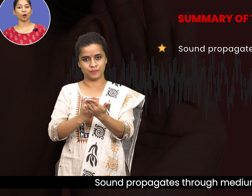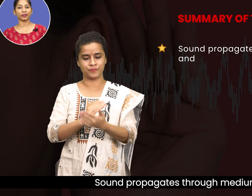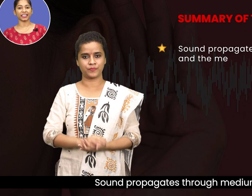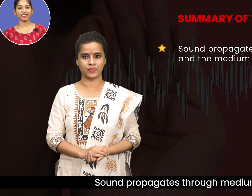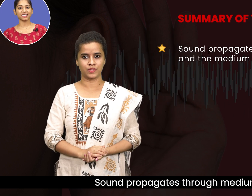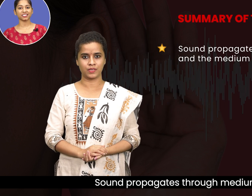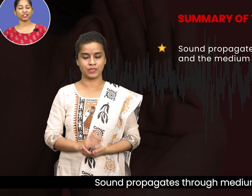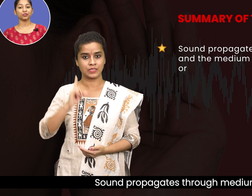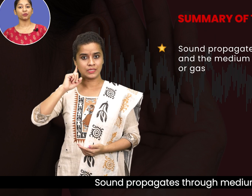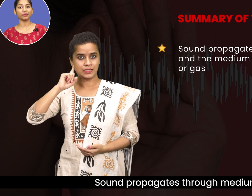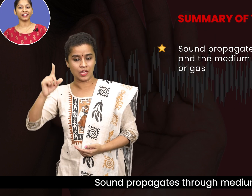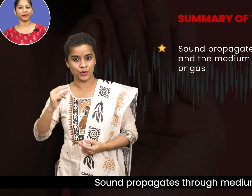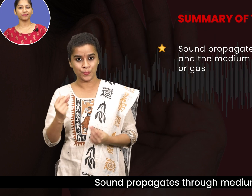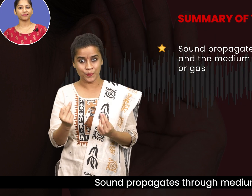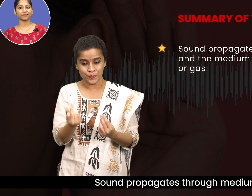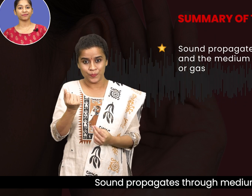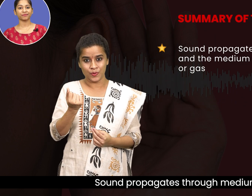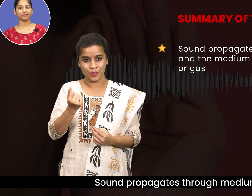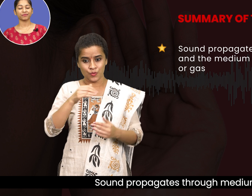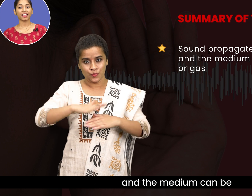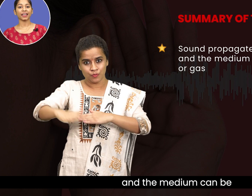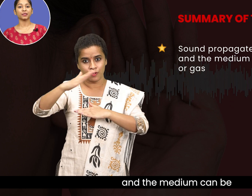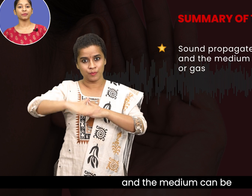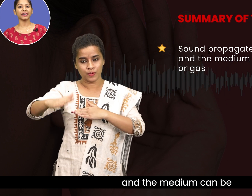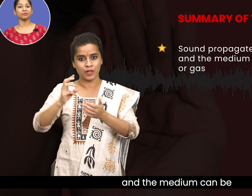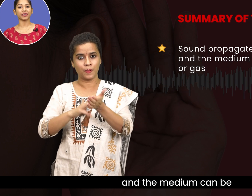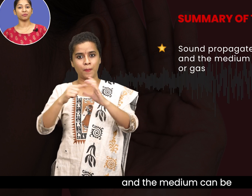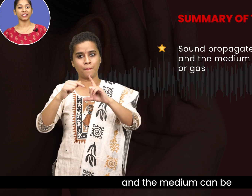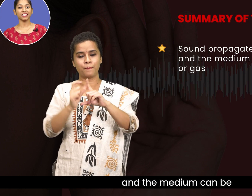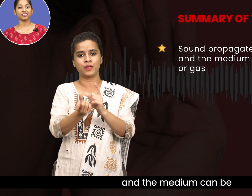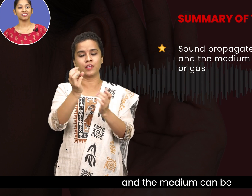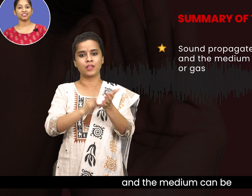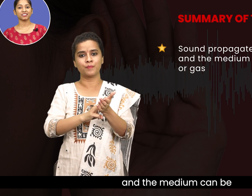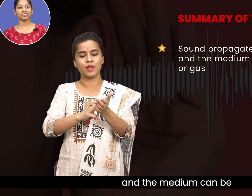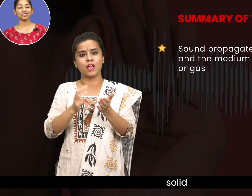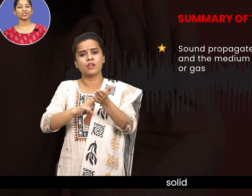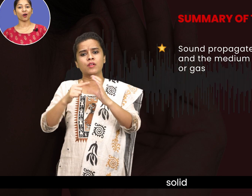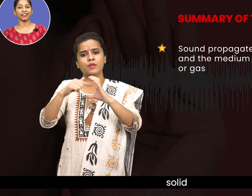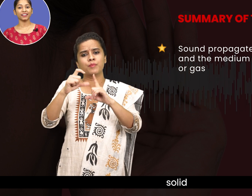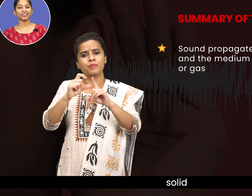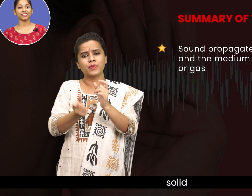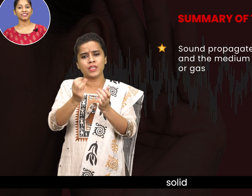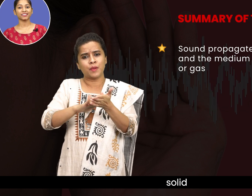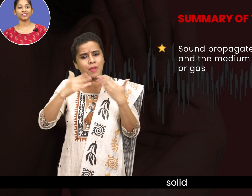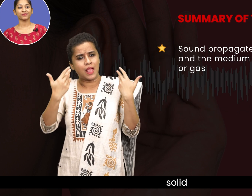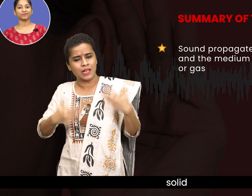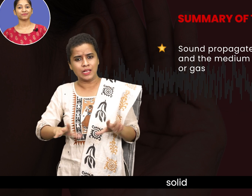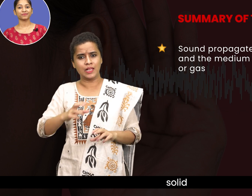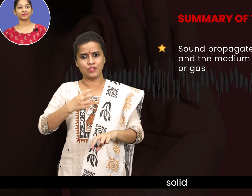Sound propagates through medium, and the medium can be solid,